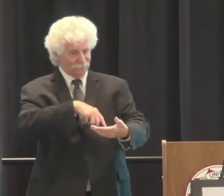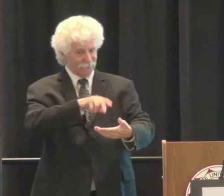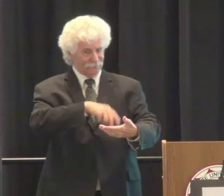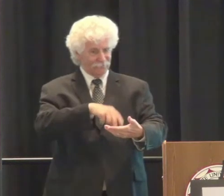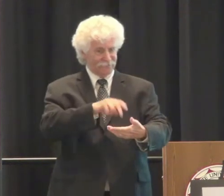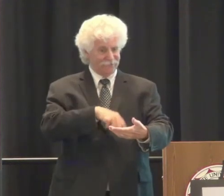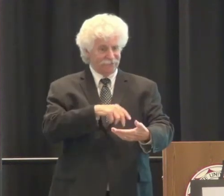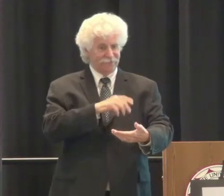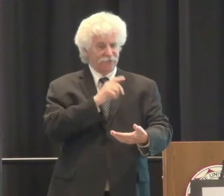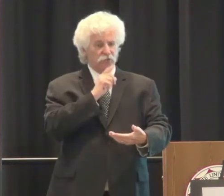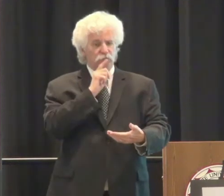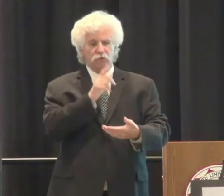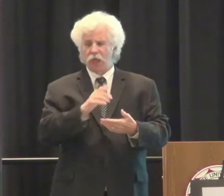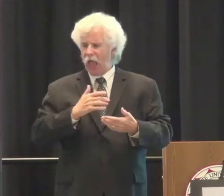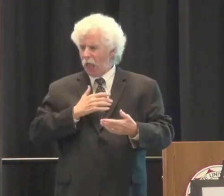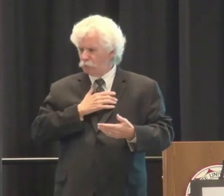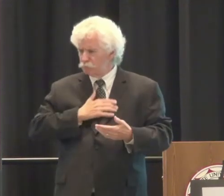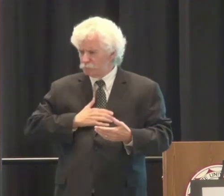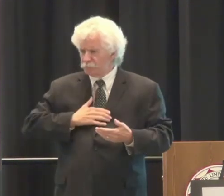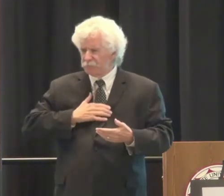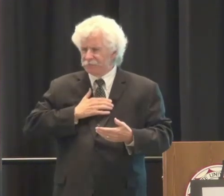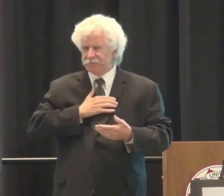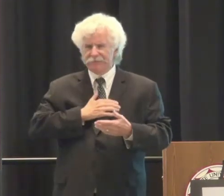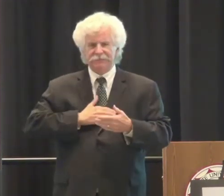Those beautiful words in American Sign Language.